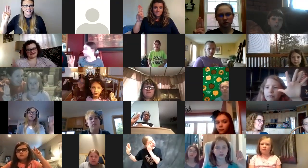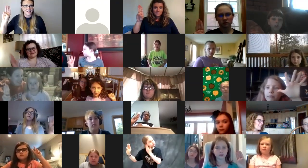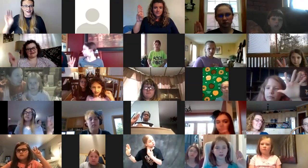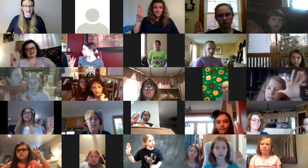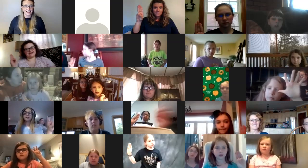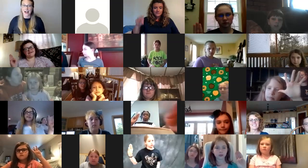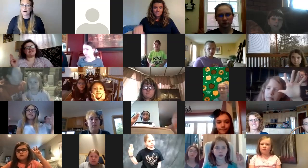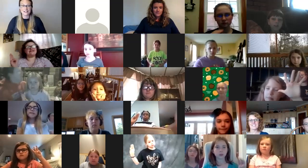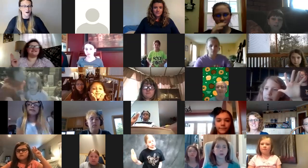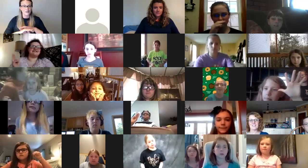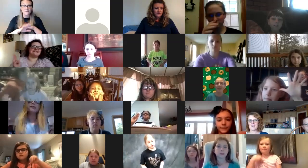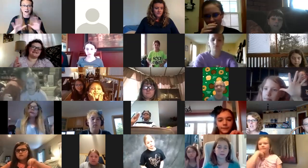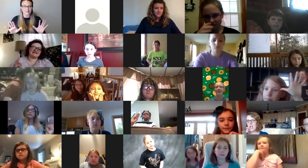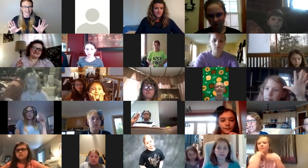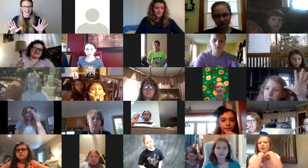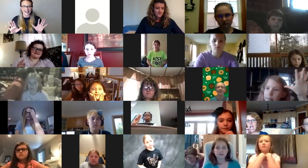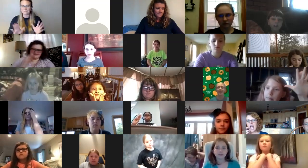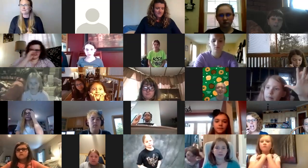All right, now we're going to start from the very beginning.